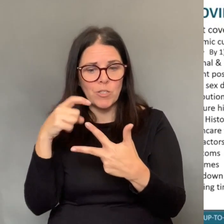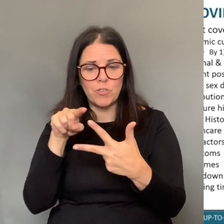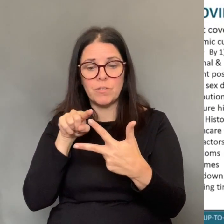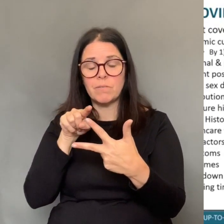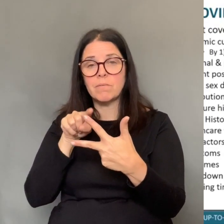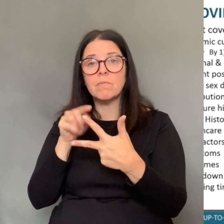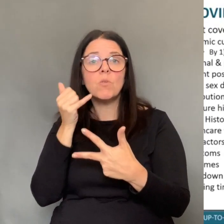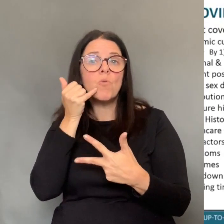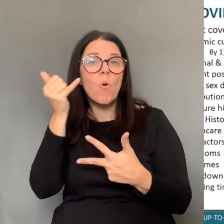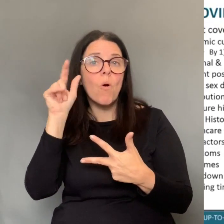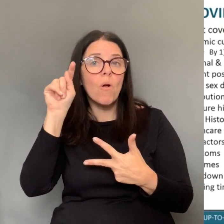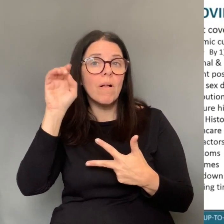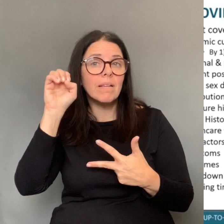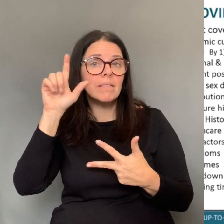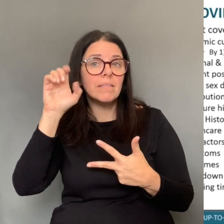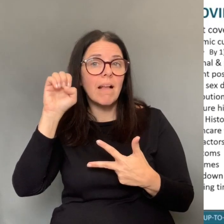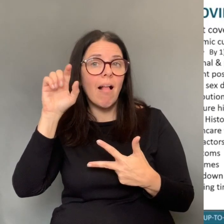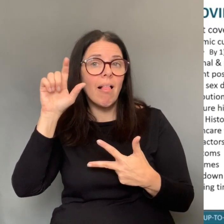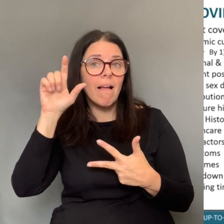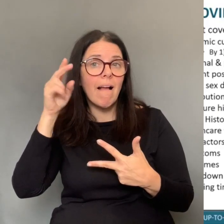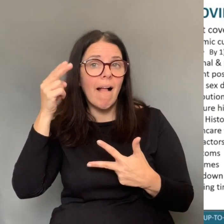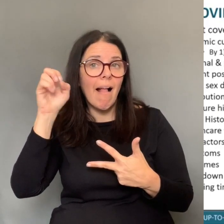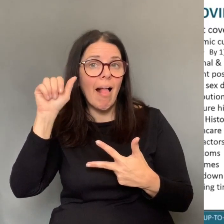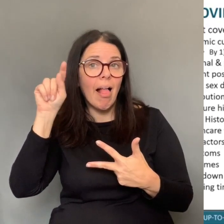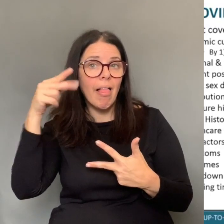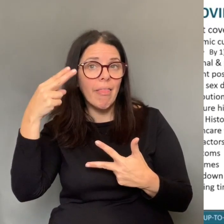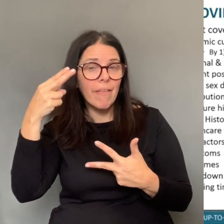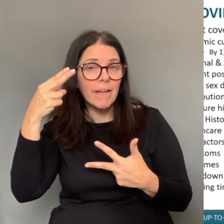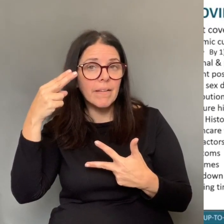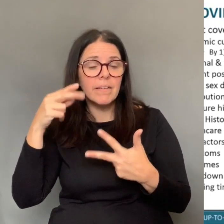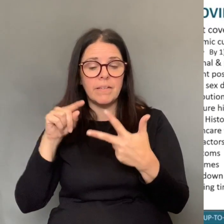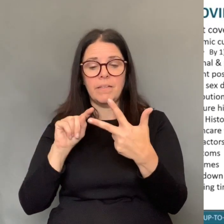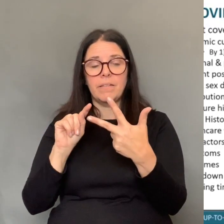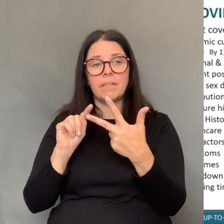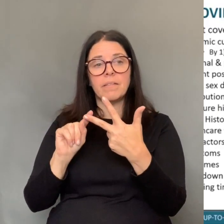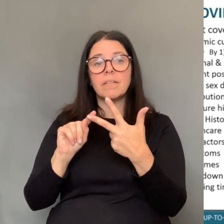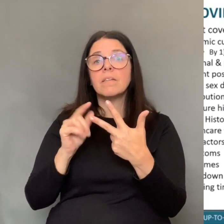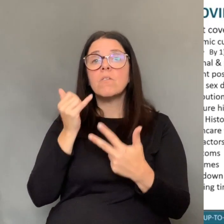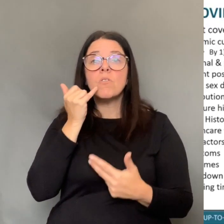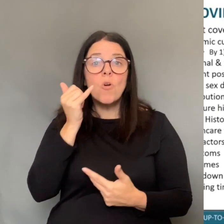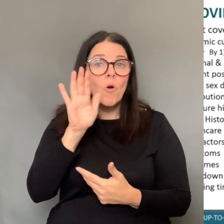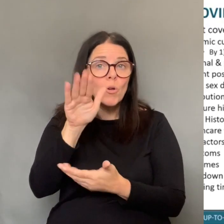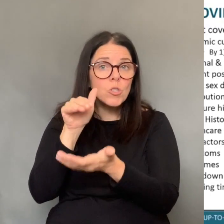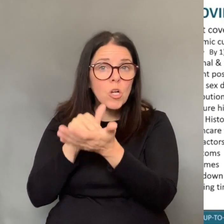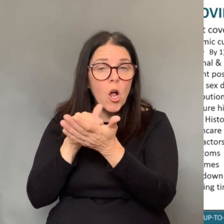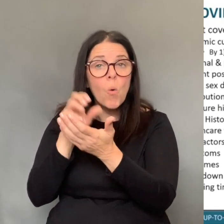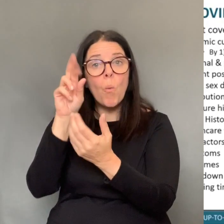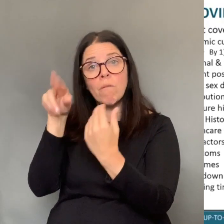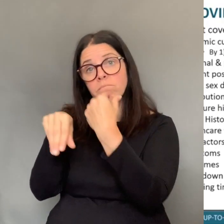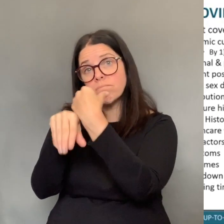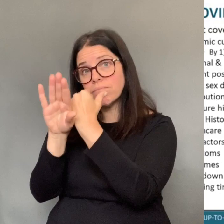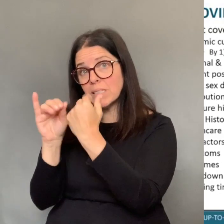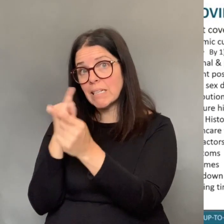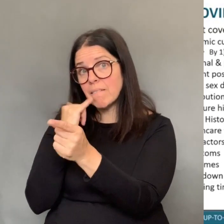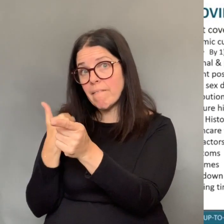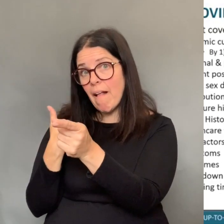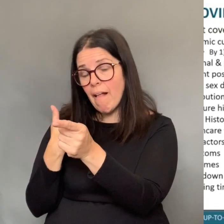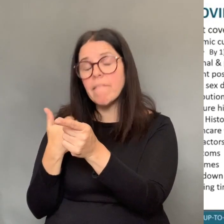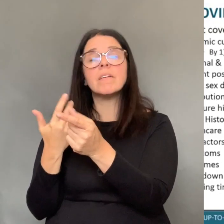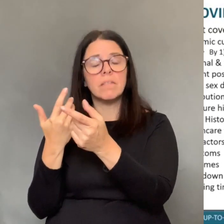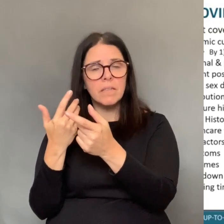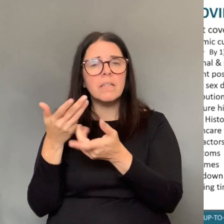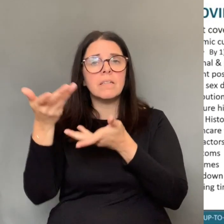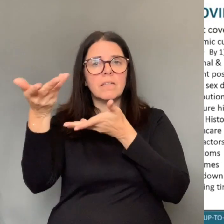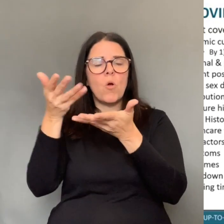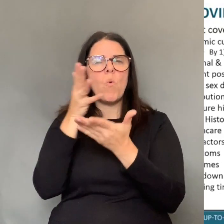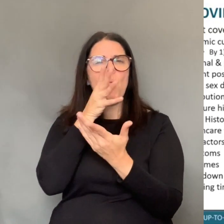community safe and ensure that the basic needs of the community are met. So thank you. As we are battling the COVID-19